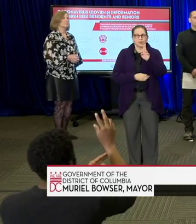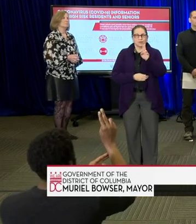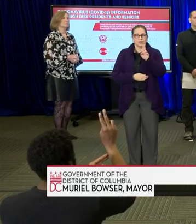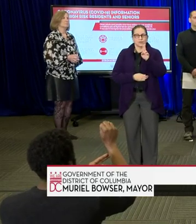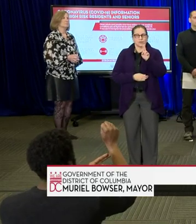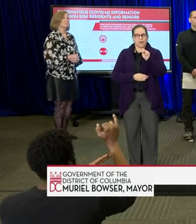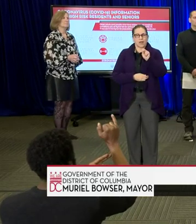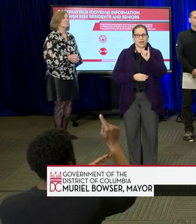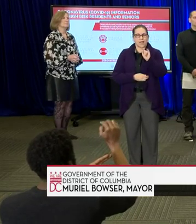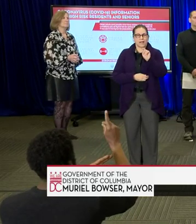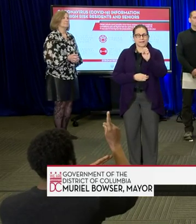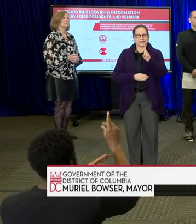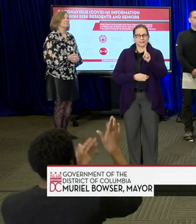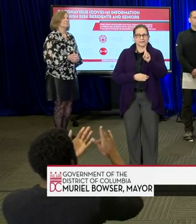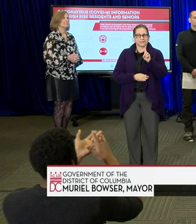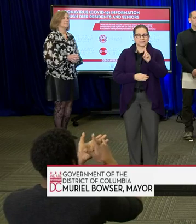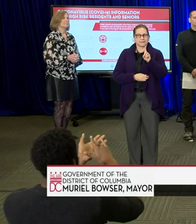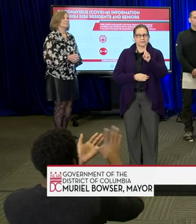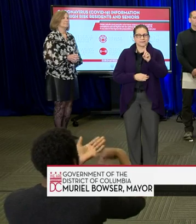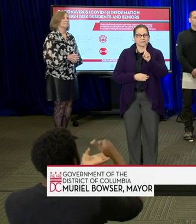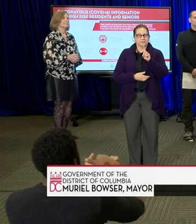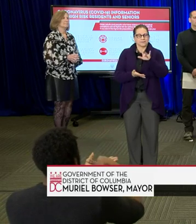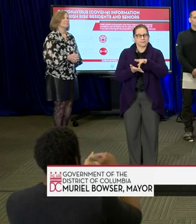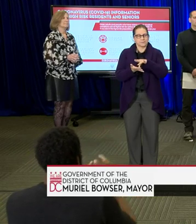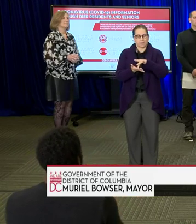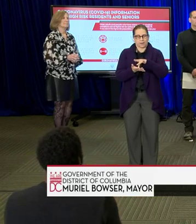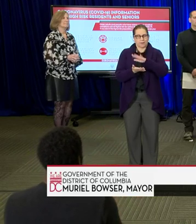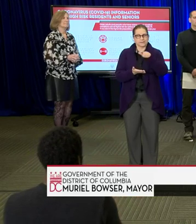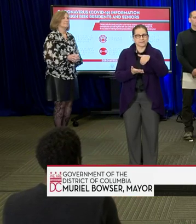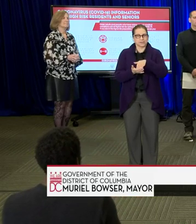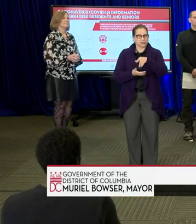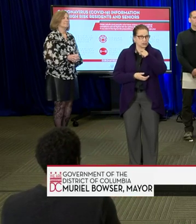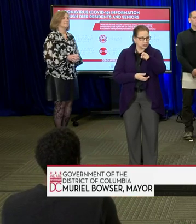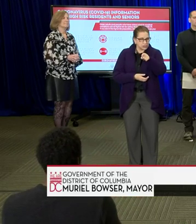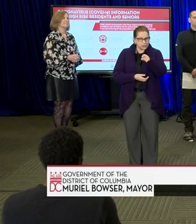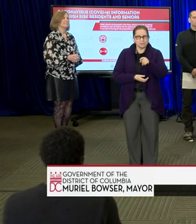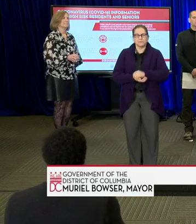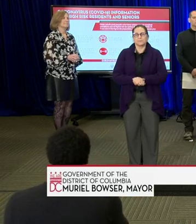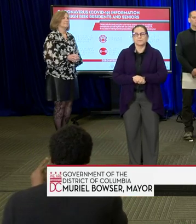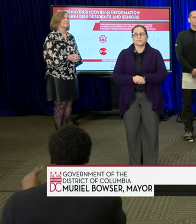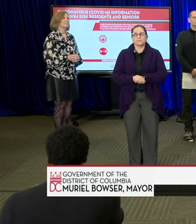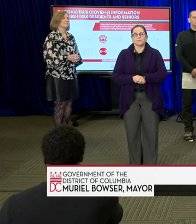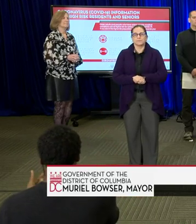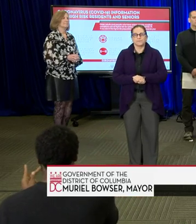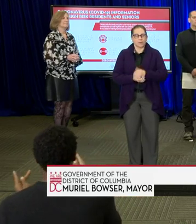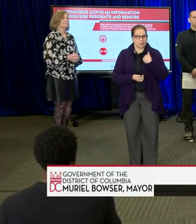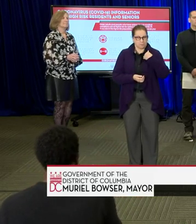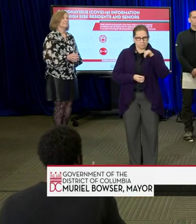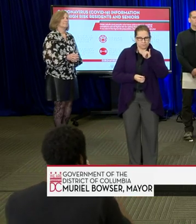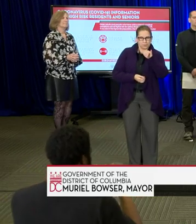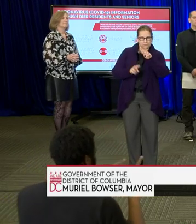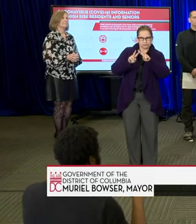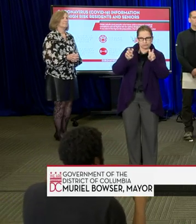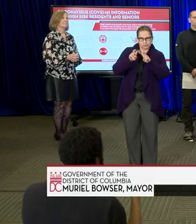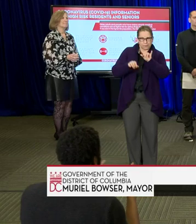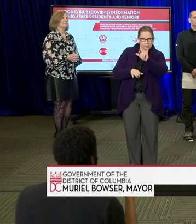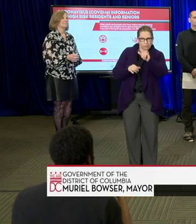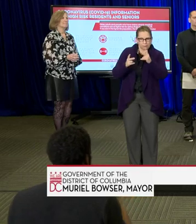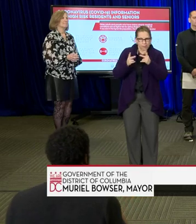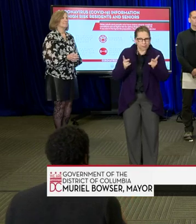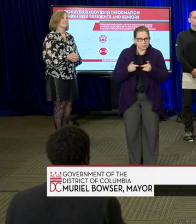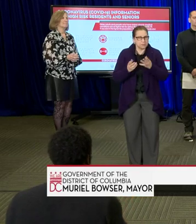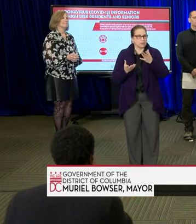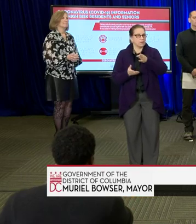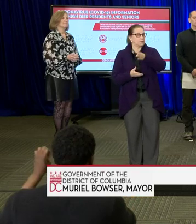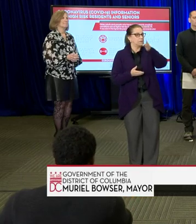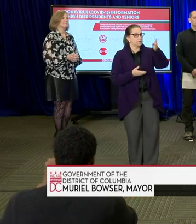have operational. There are other instances like that at hospitals around the city that we are gauging.